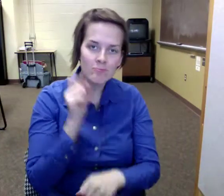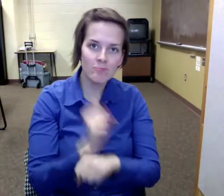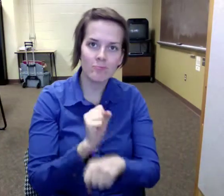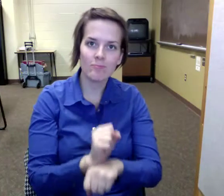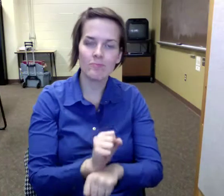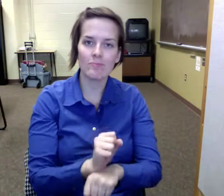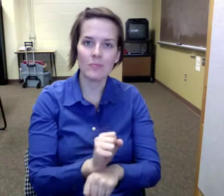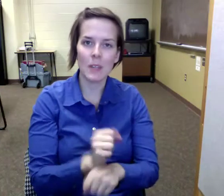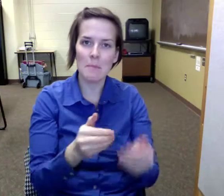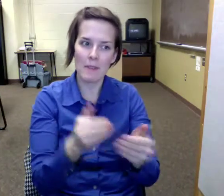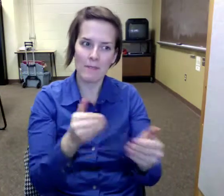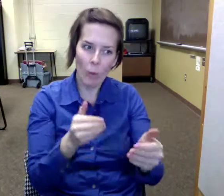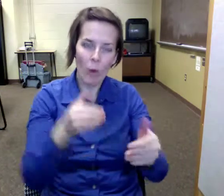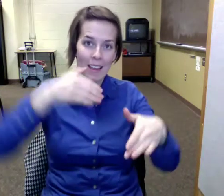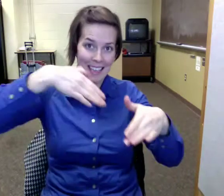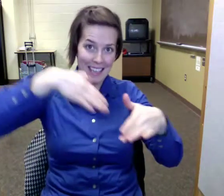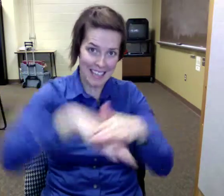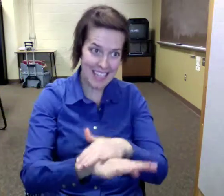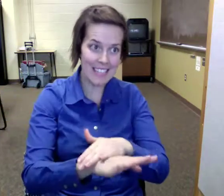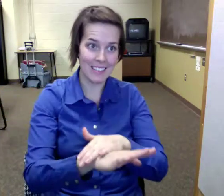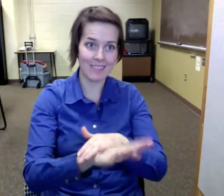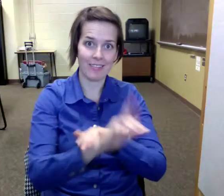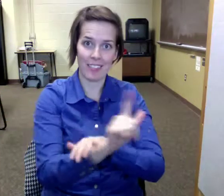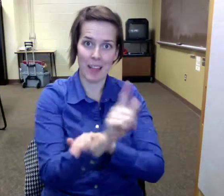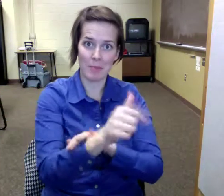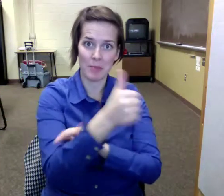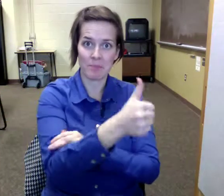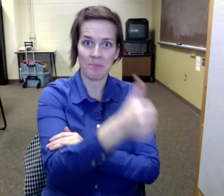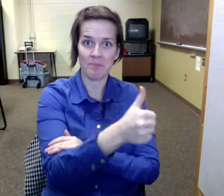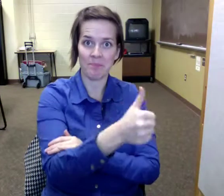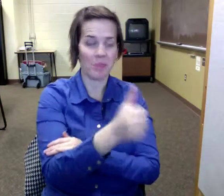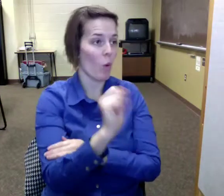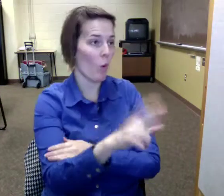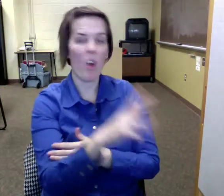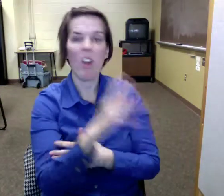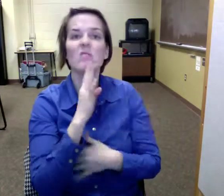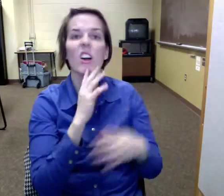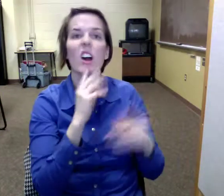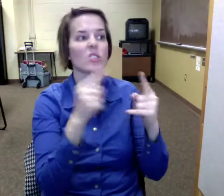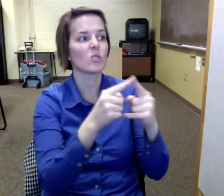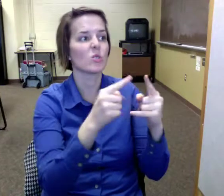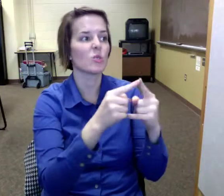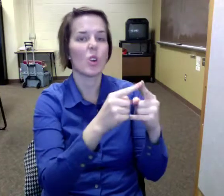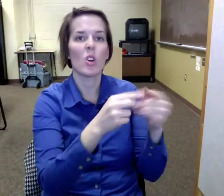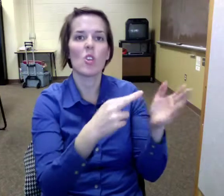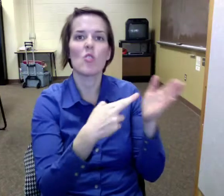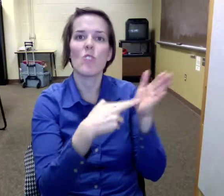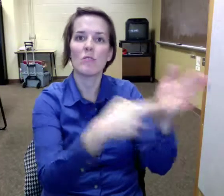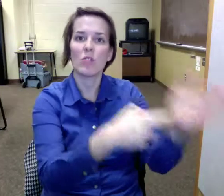public library, or to go talk to a reference librarian in any one of these buildings, any of these library buildings. They're